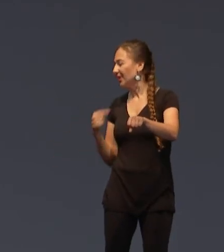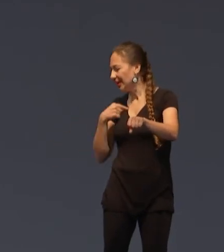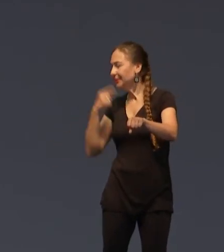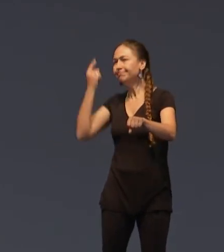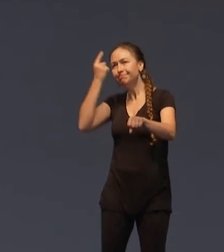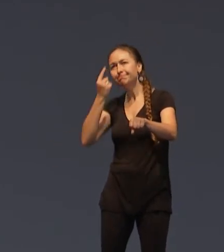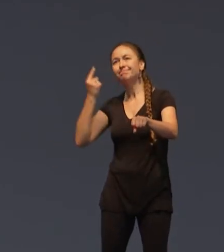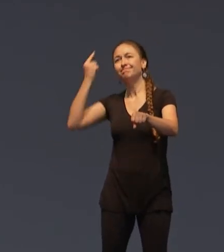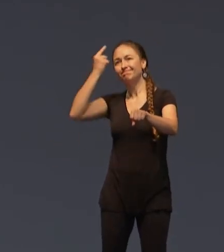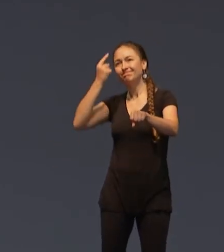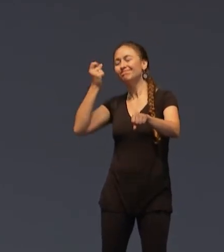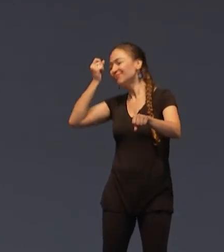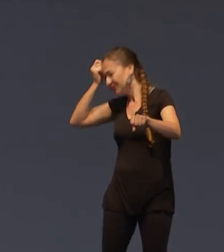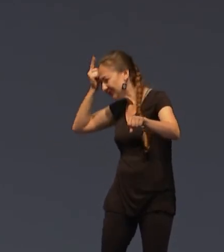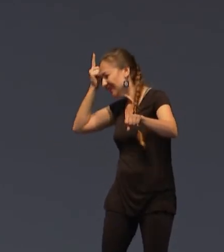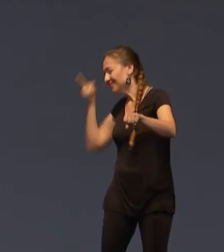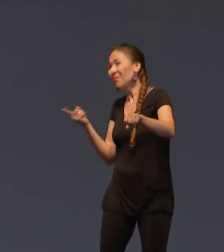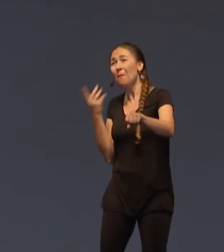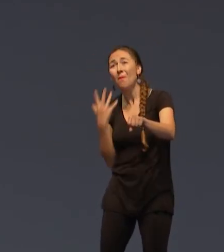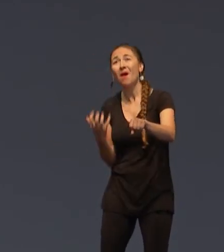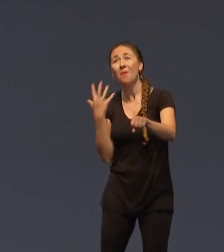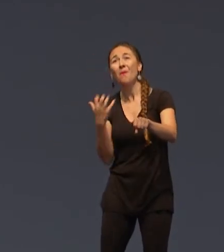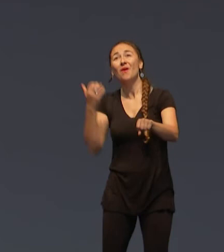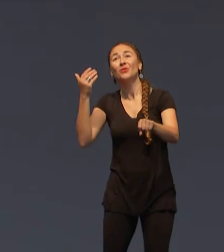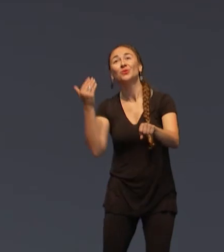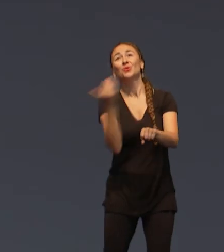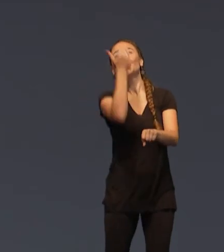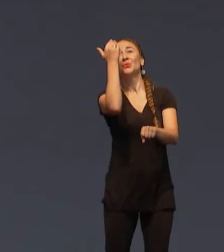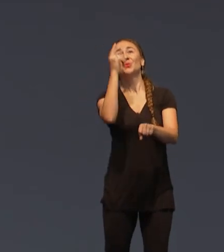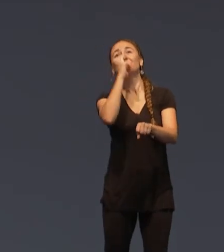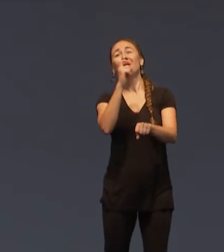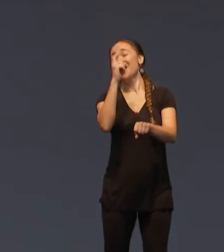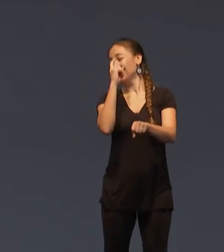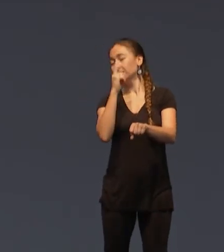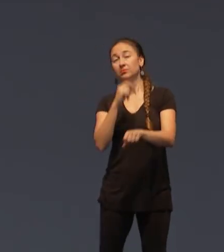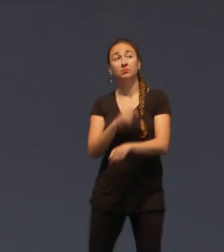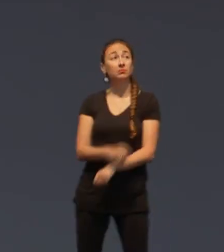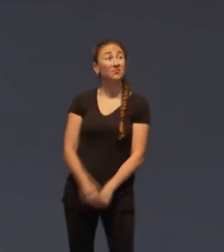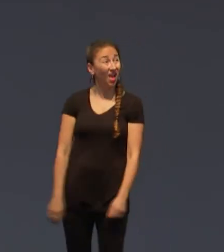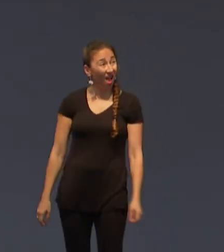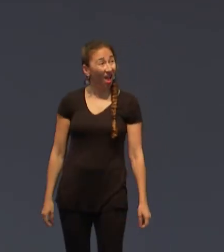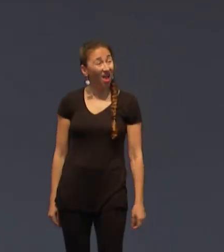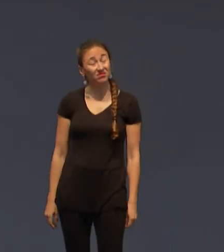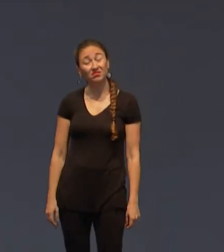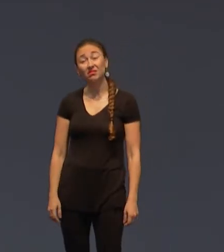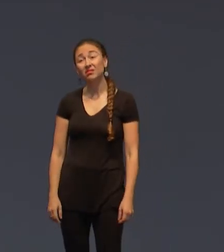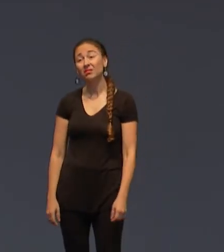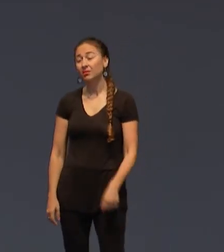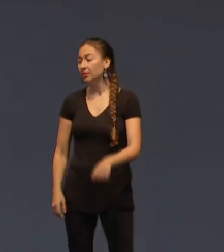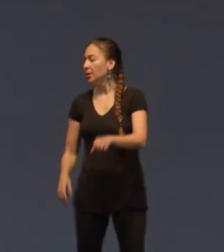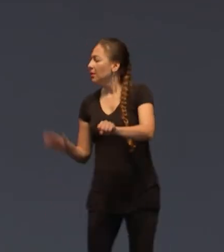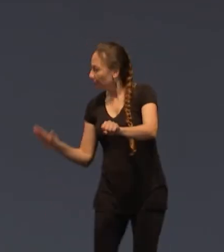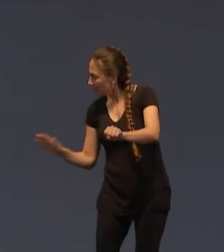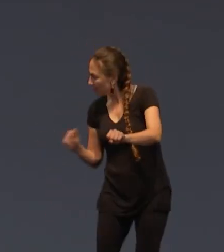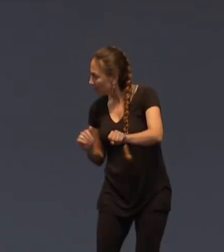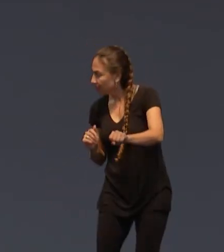Dad says, "I've been thinking. I understand. You want a new doll, don't you?"